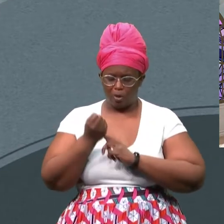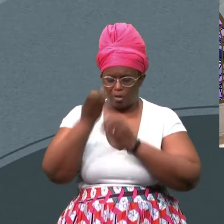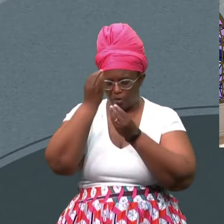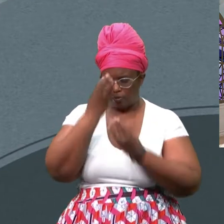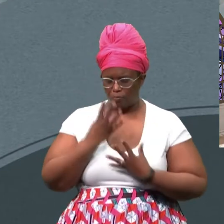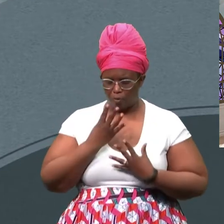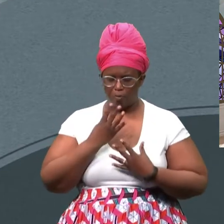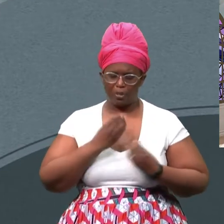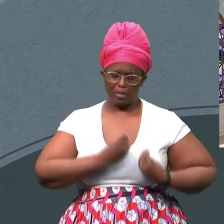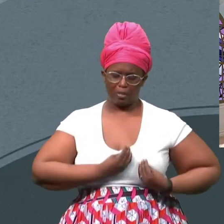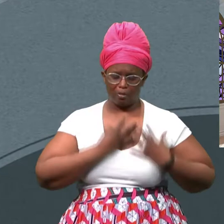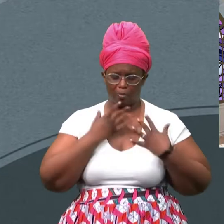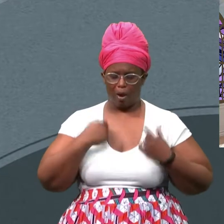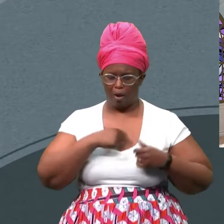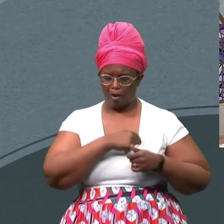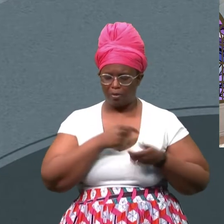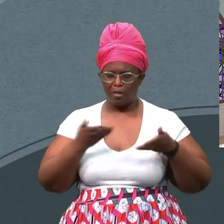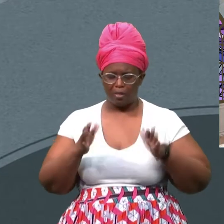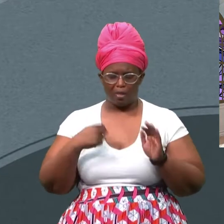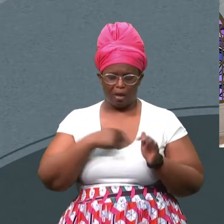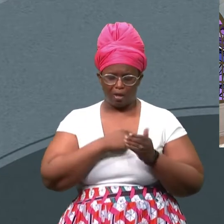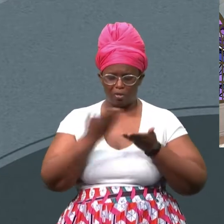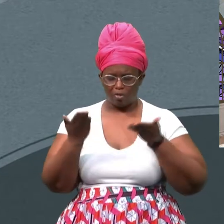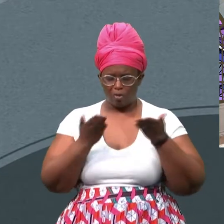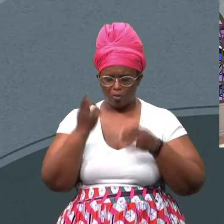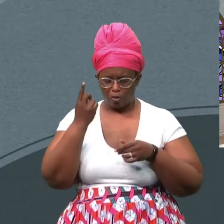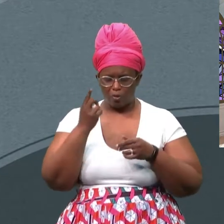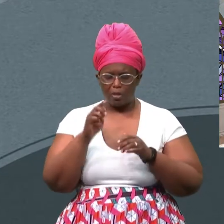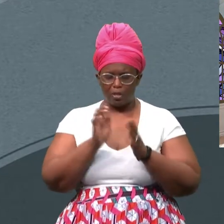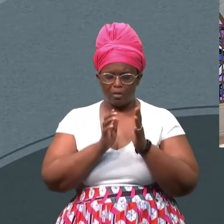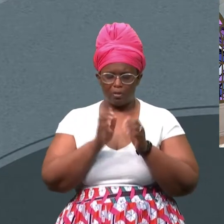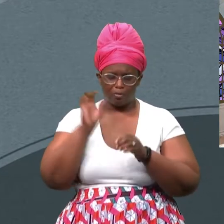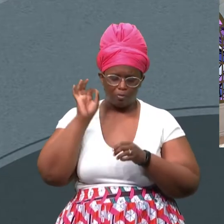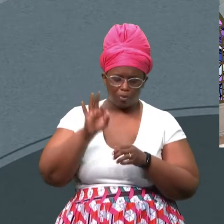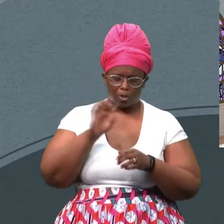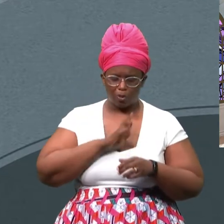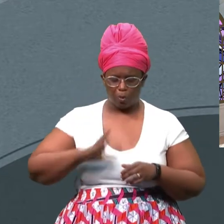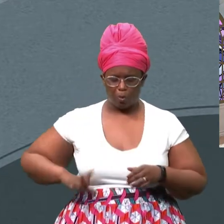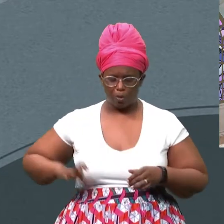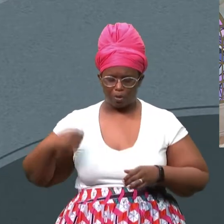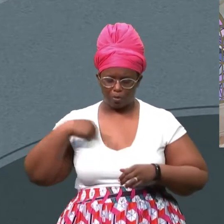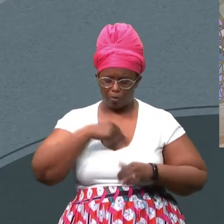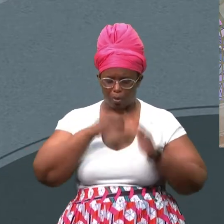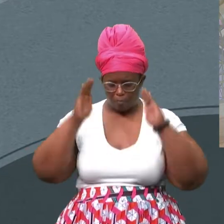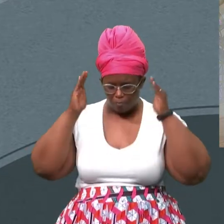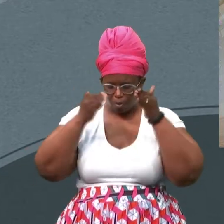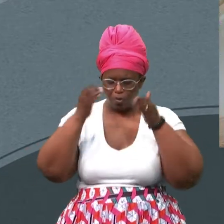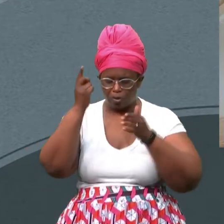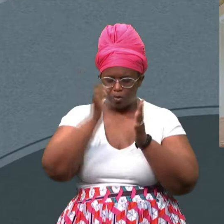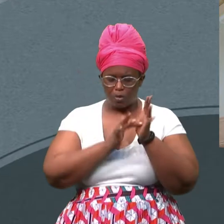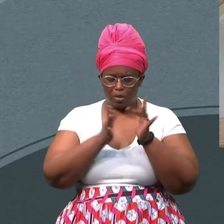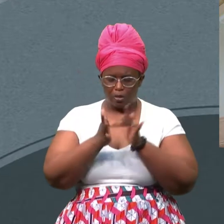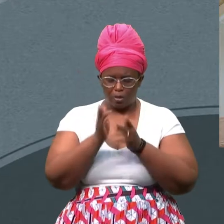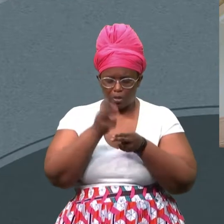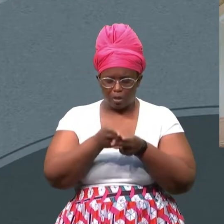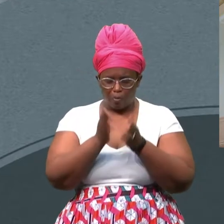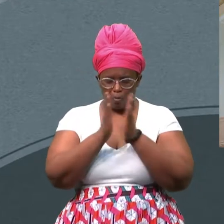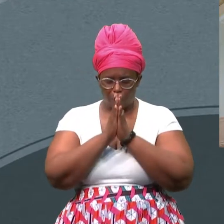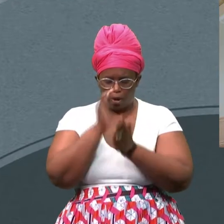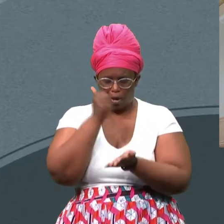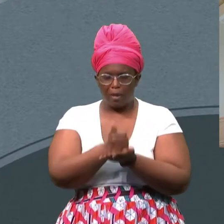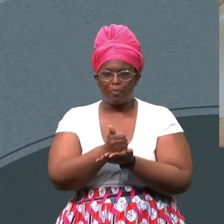inspiration, and implementation. Speak, Lord. We're listening. In Jesus' name,